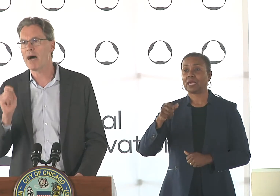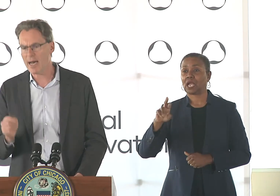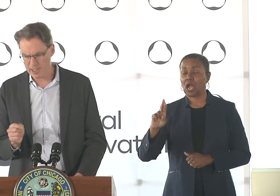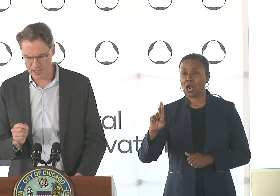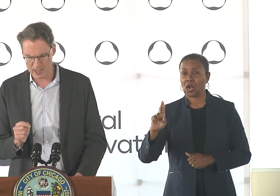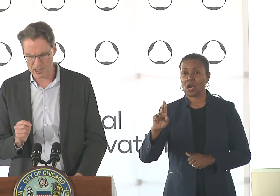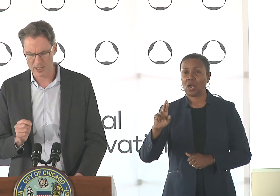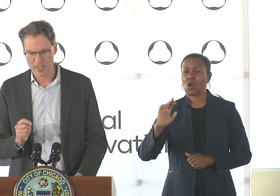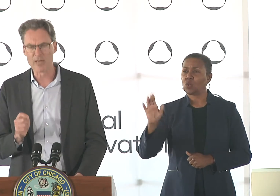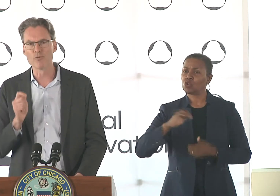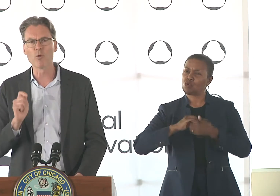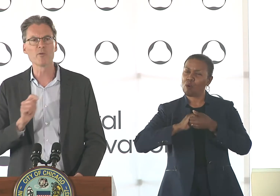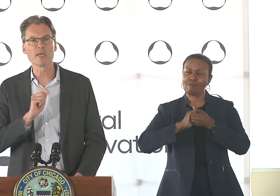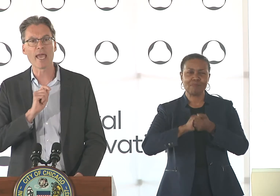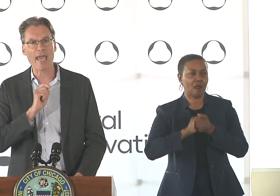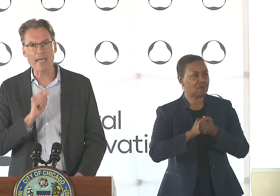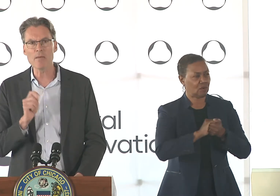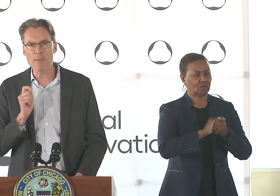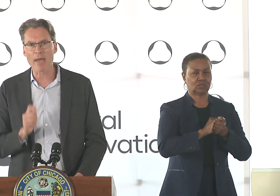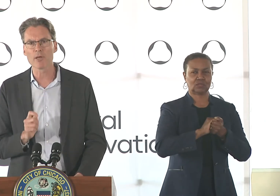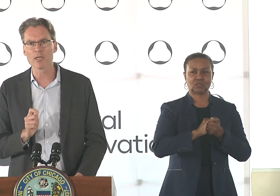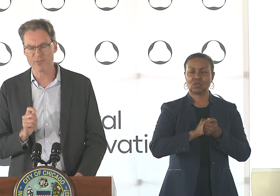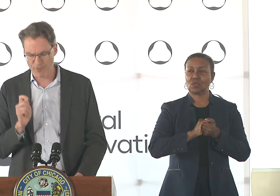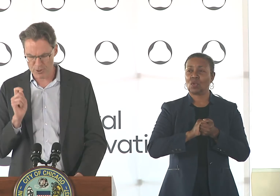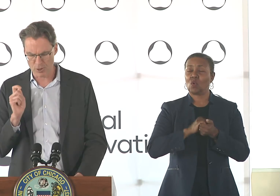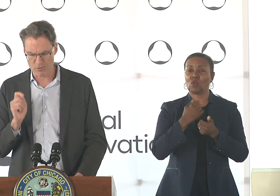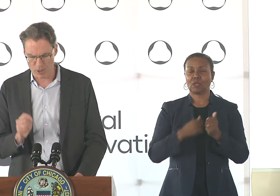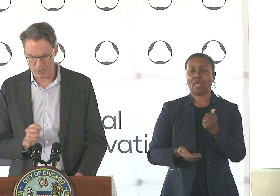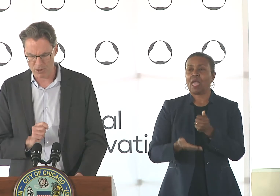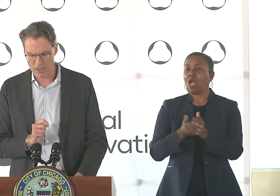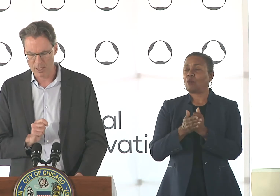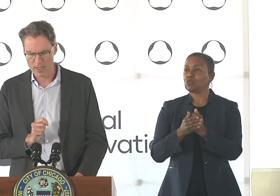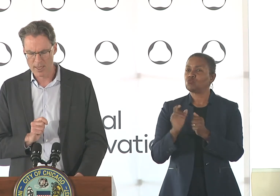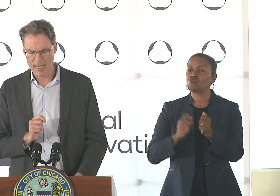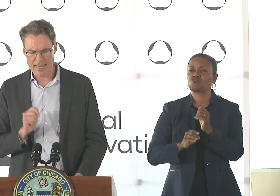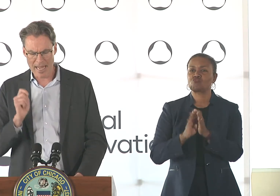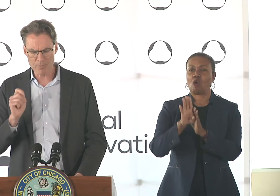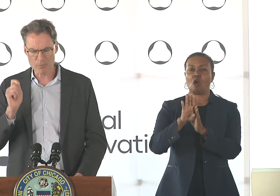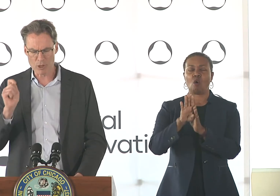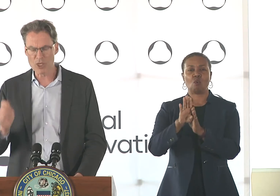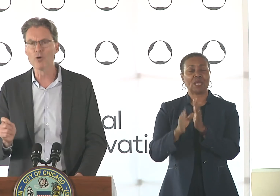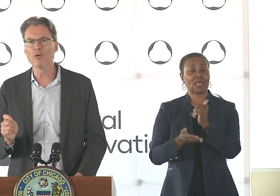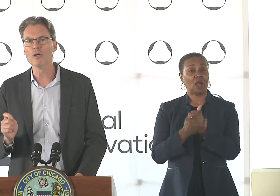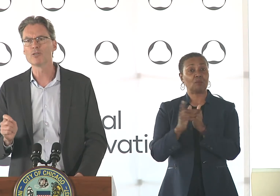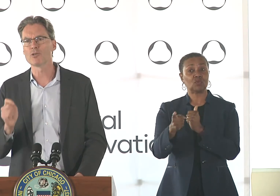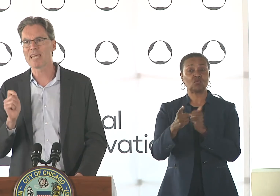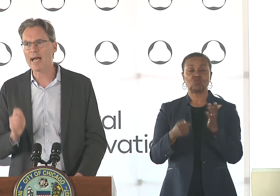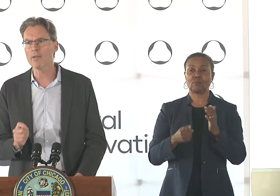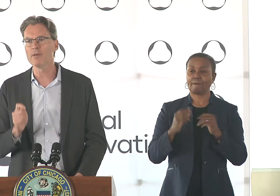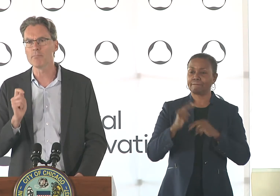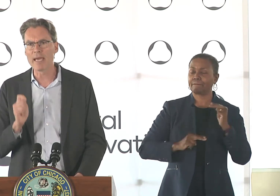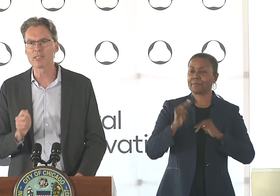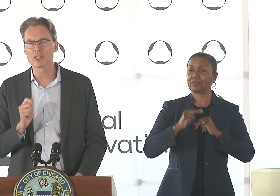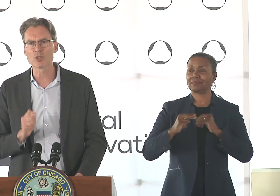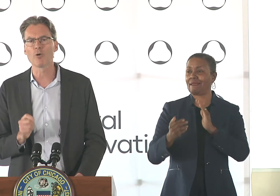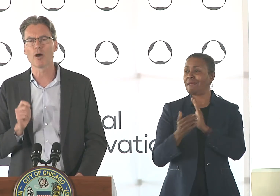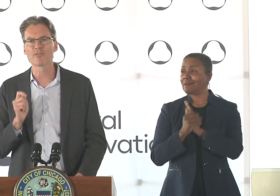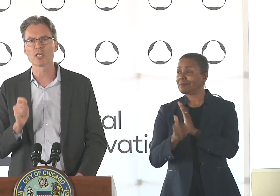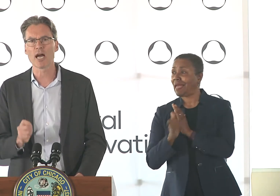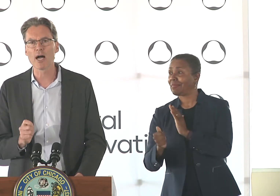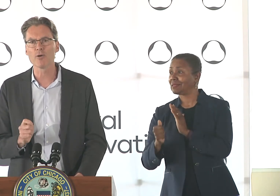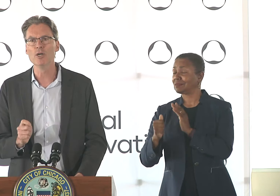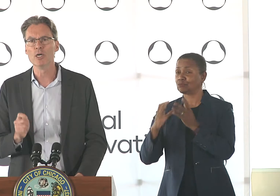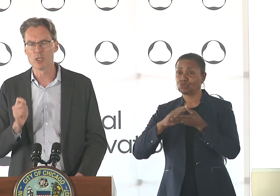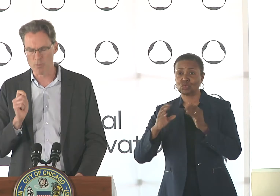your partners in removing any barriers for your growth and helping with you to tell the amazing story